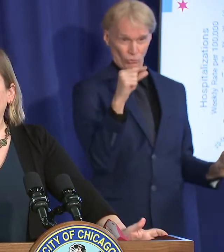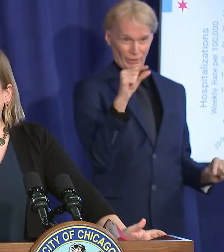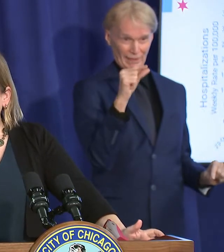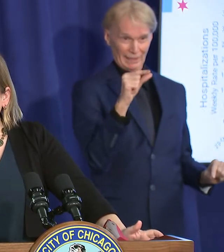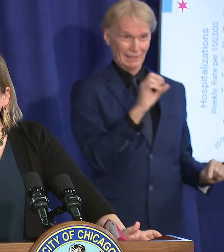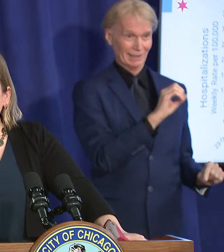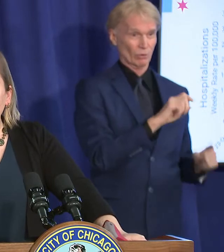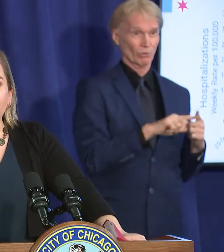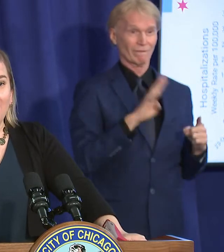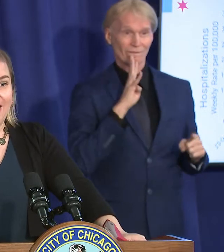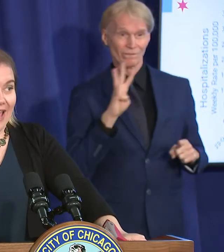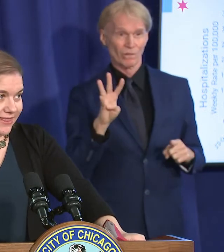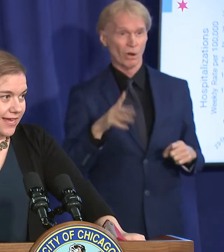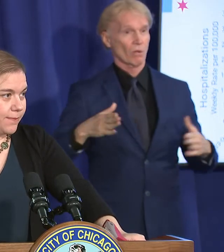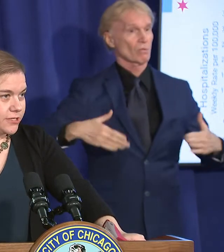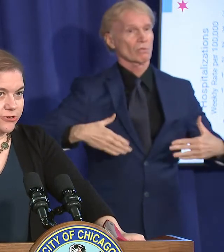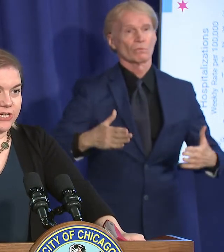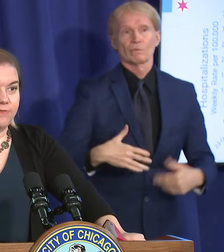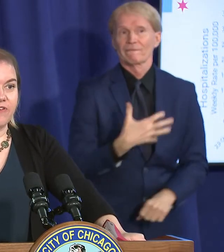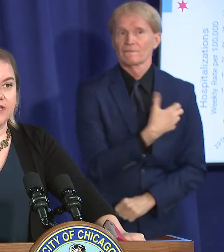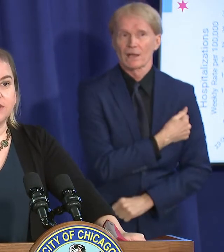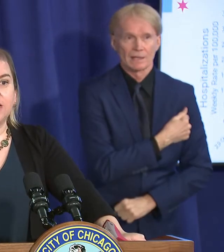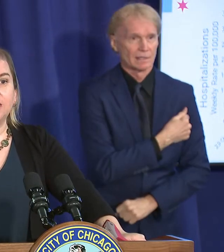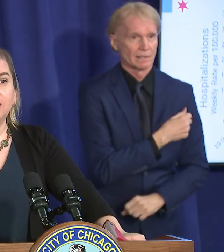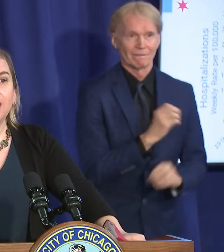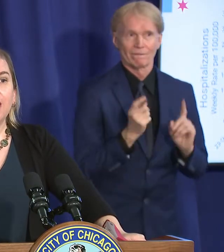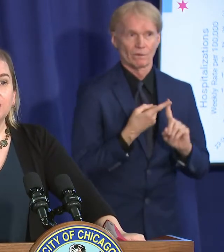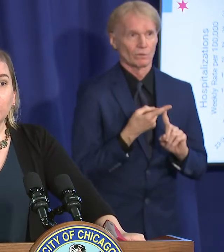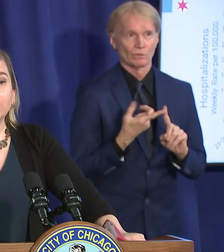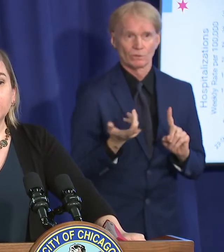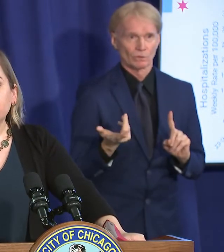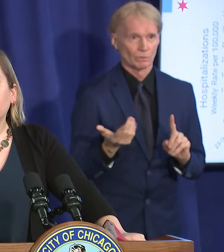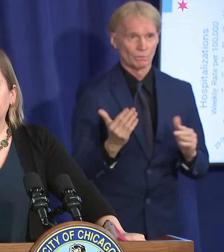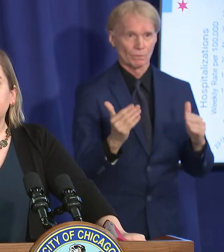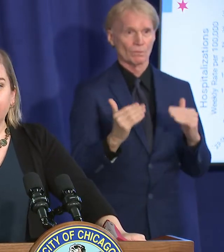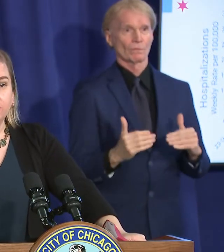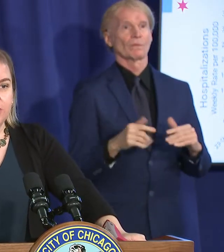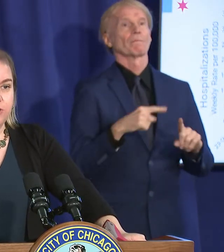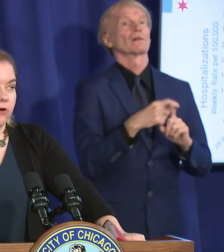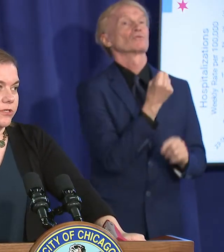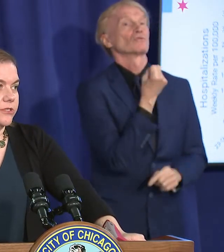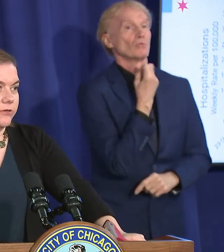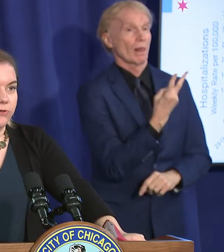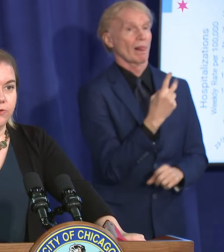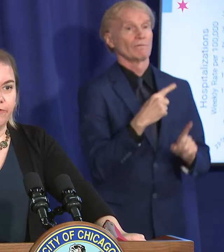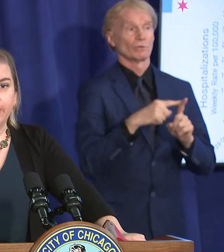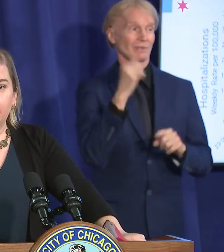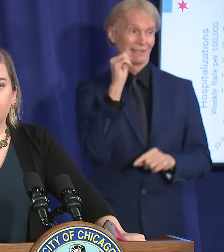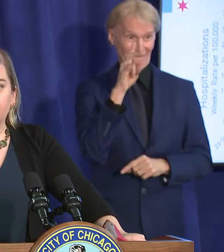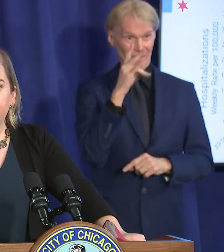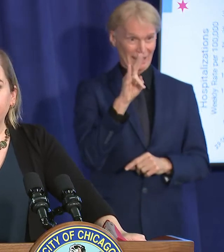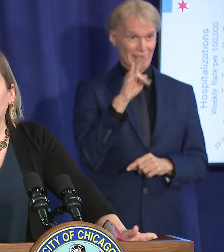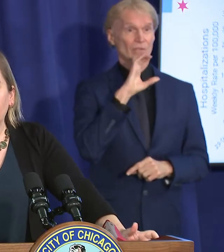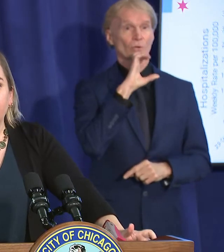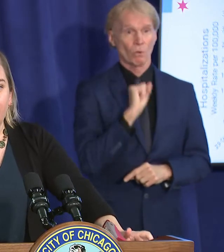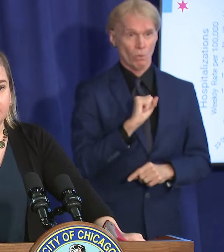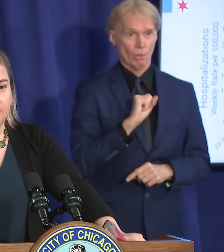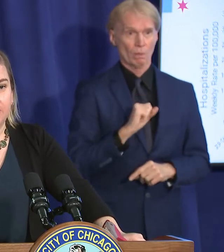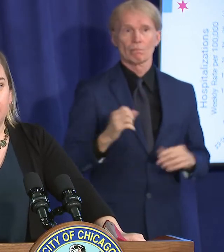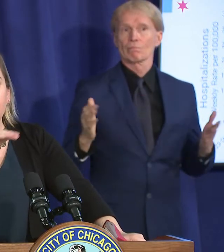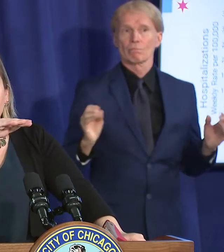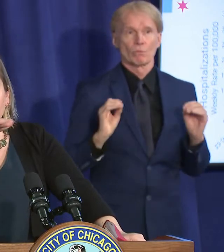are 0 to 4-year-olds who have not had the opportunity to be vaccinated, as well as 12 to 17-year-olds who have been who